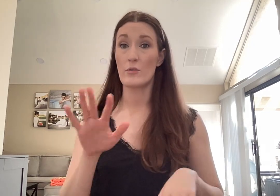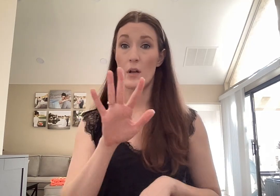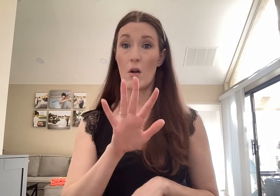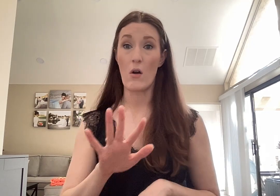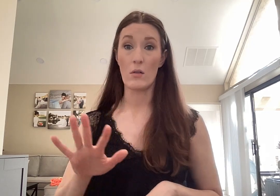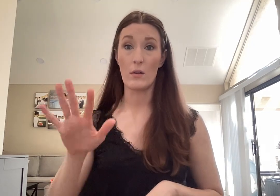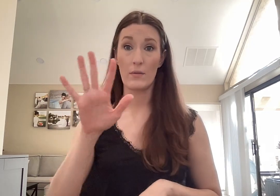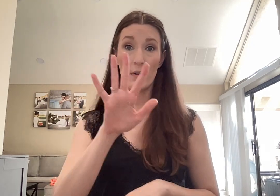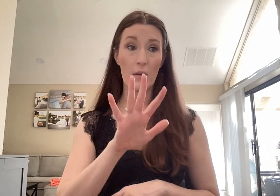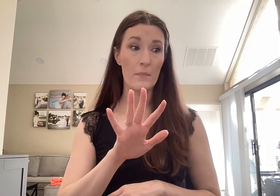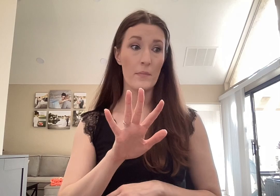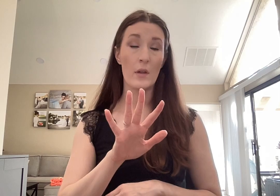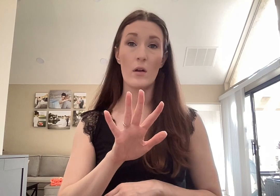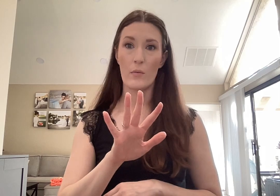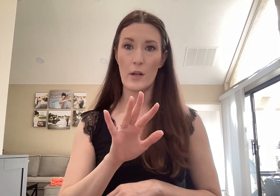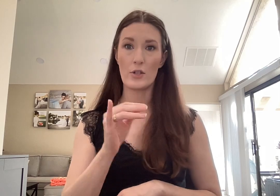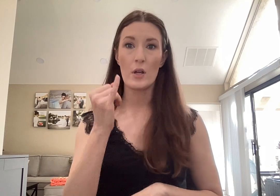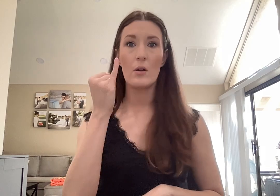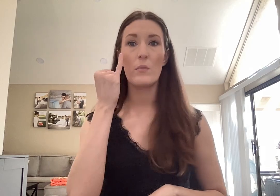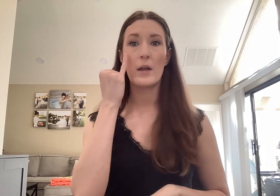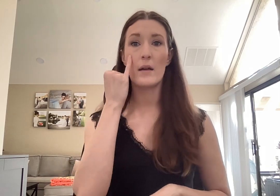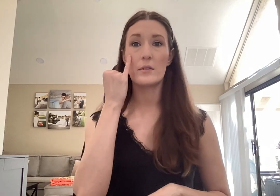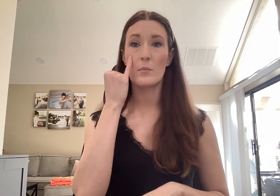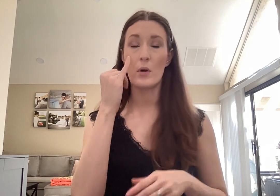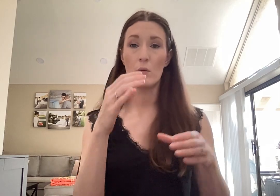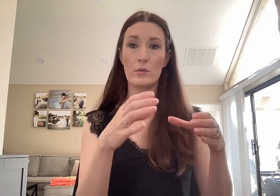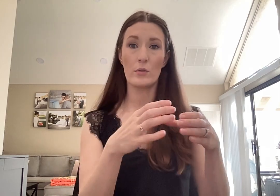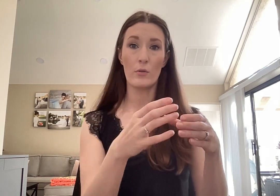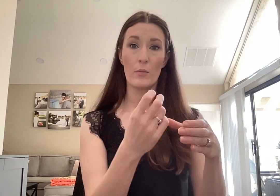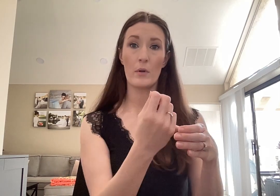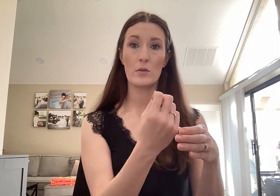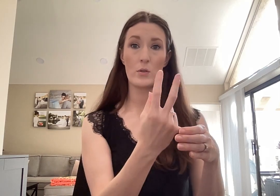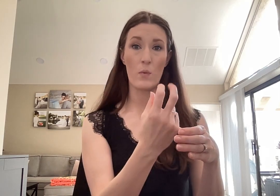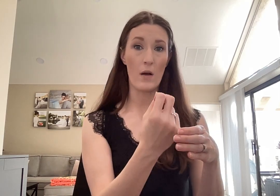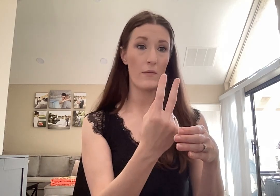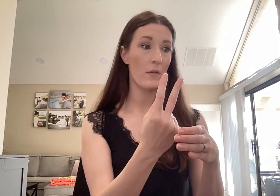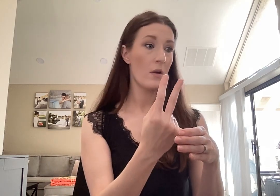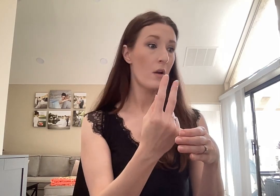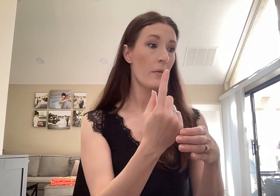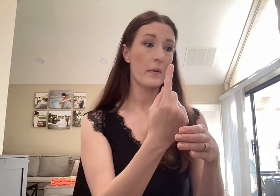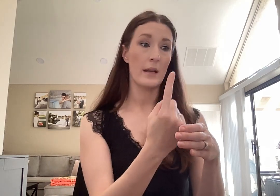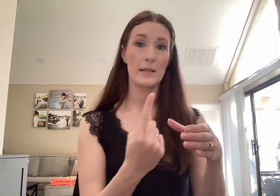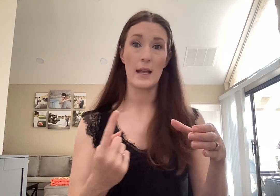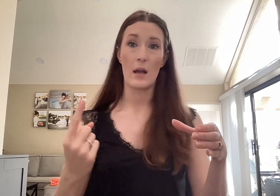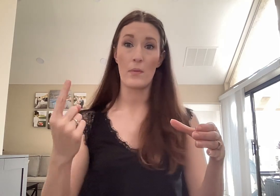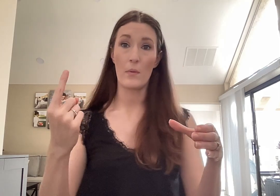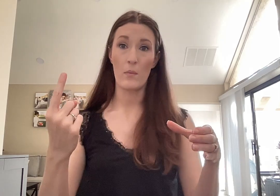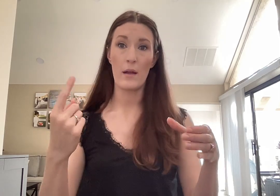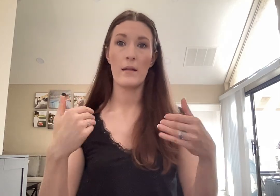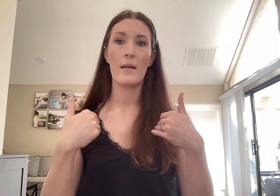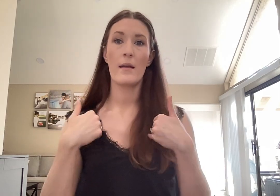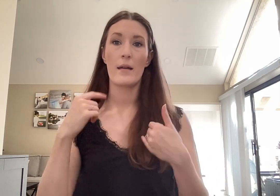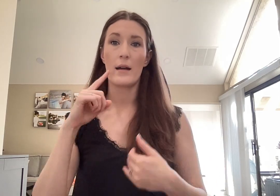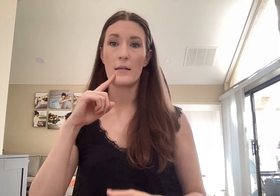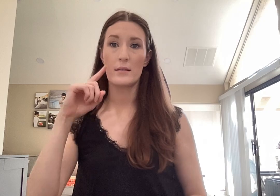children all over. A ratio, we have suppose group 12. We're going to take out the 1, has